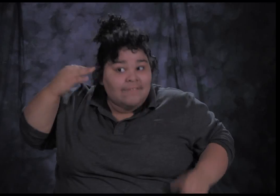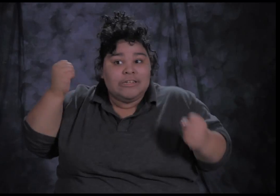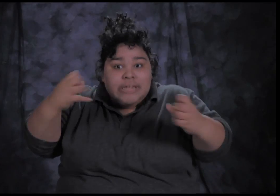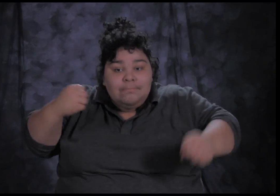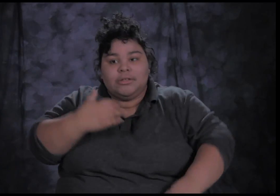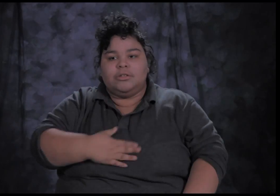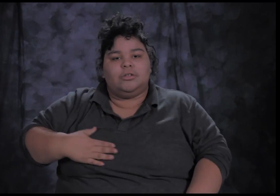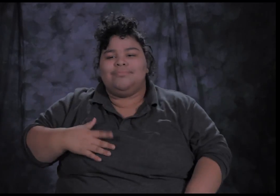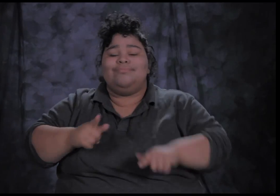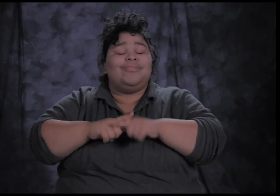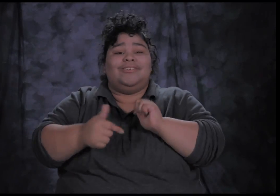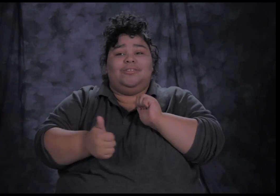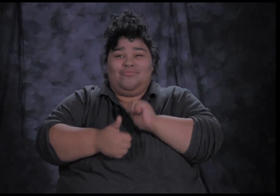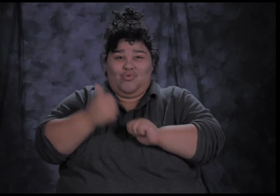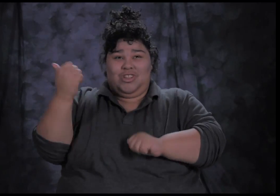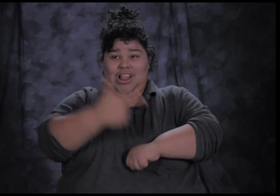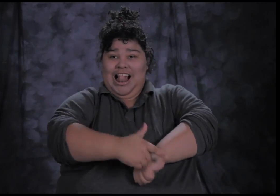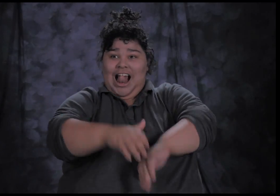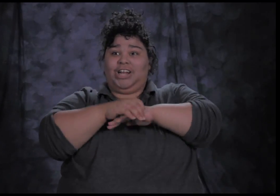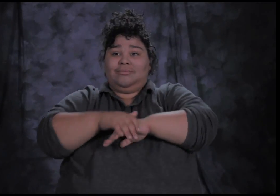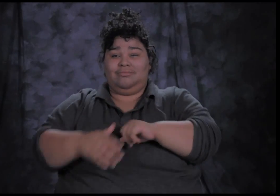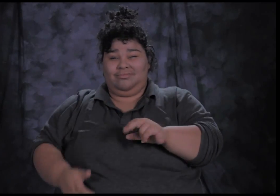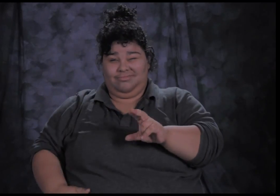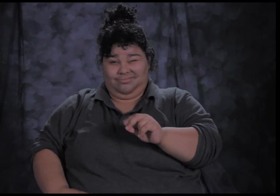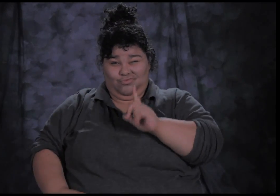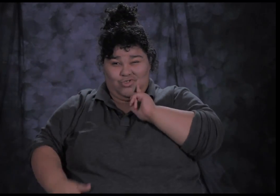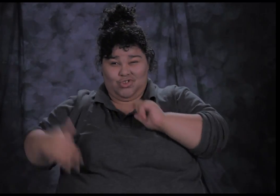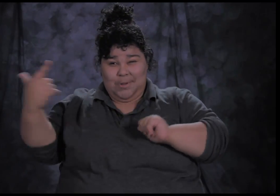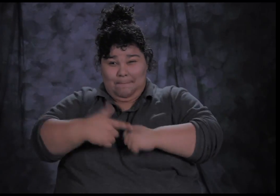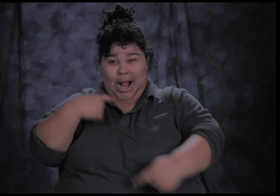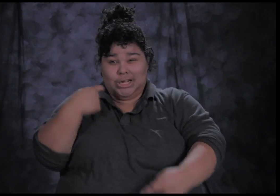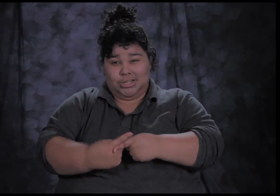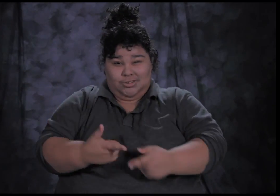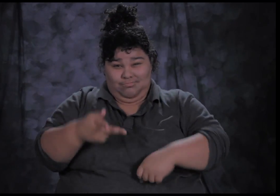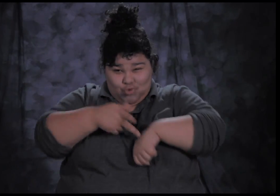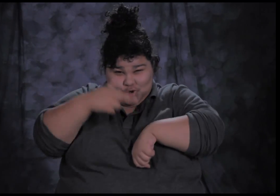They're Puerto Rican, so obviously they spoke mostly Spanish.